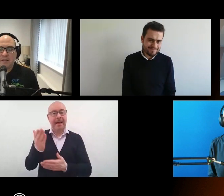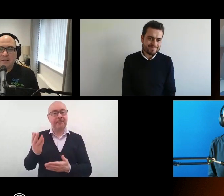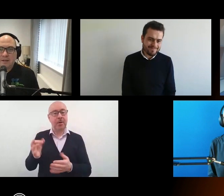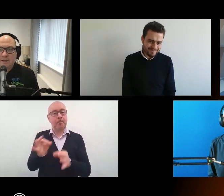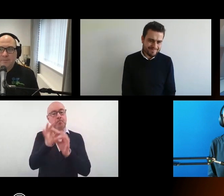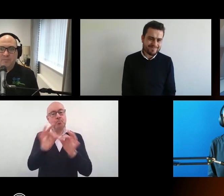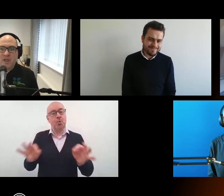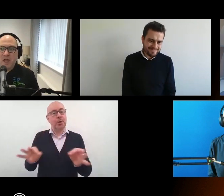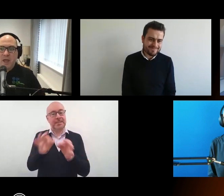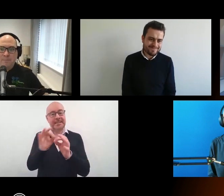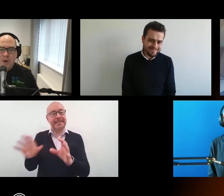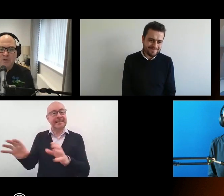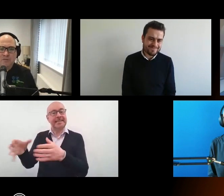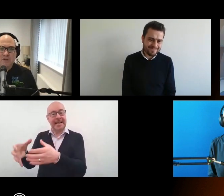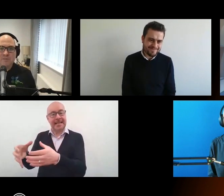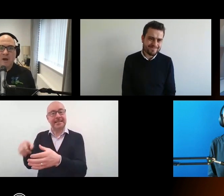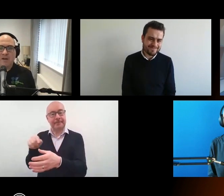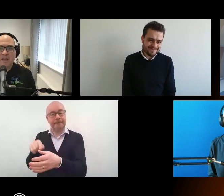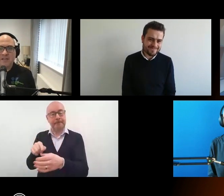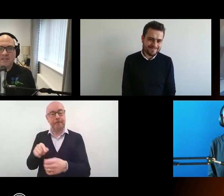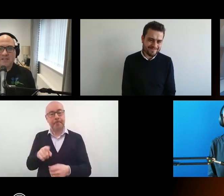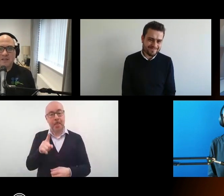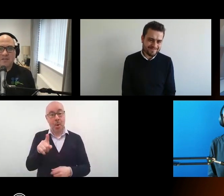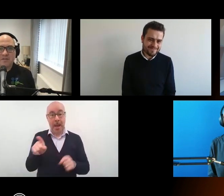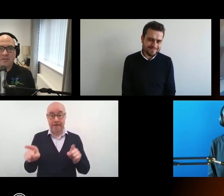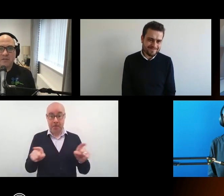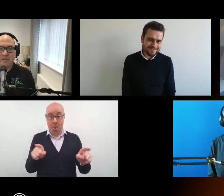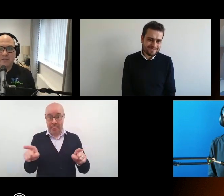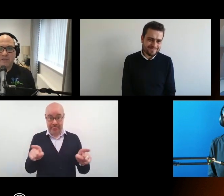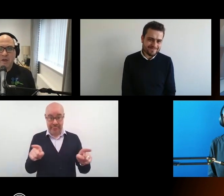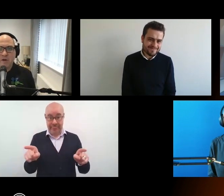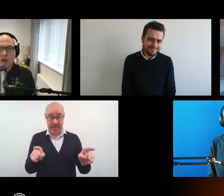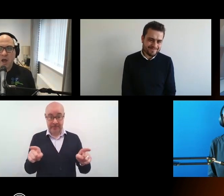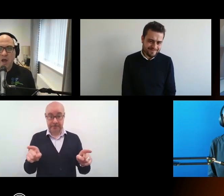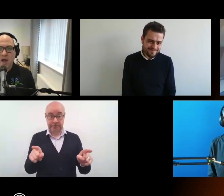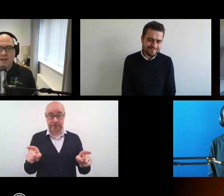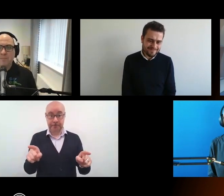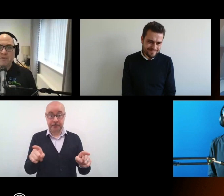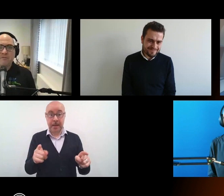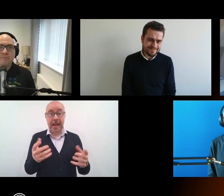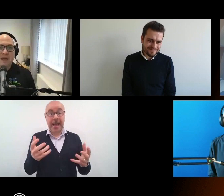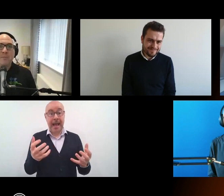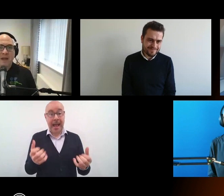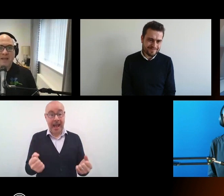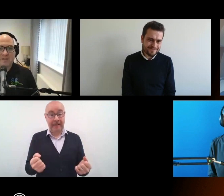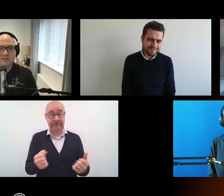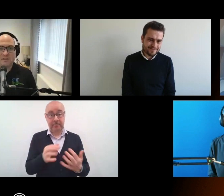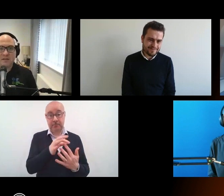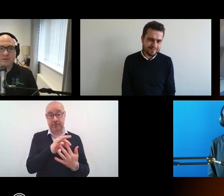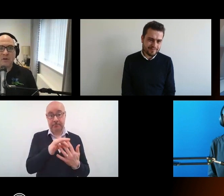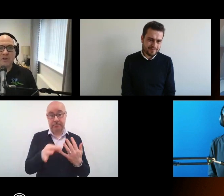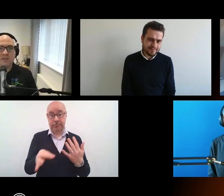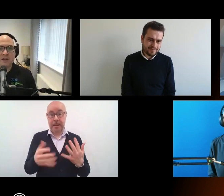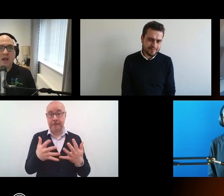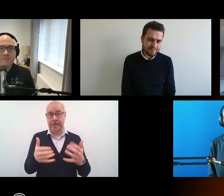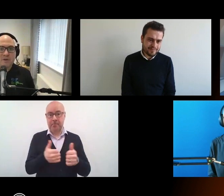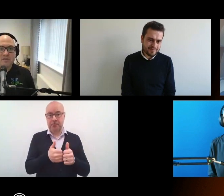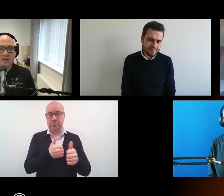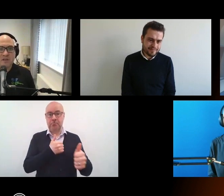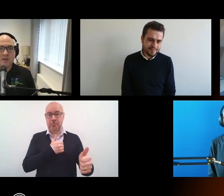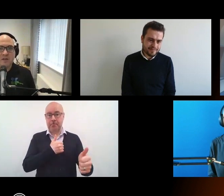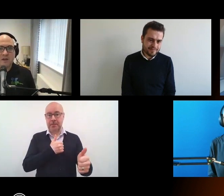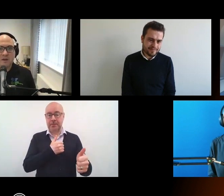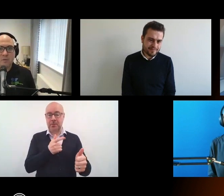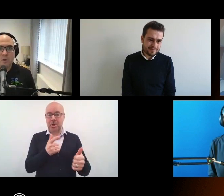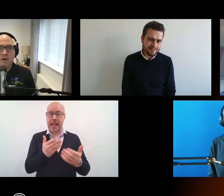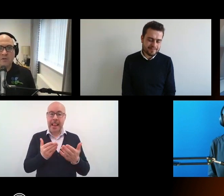industry. In both of those markets, there are a number of big players. If you look in the live